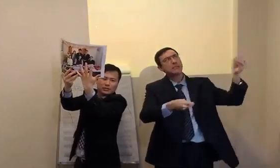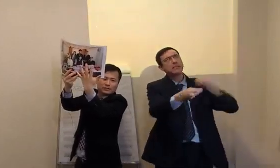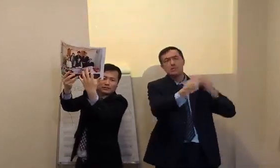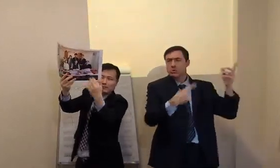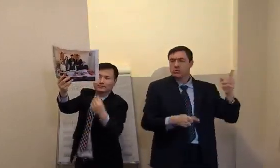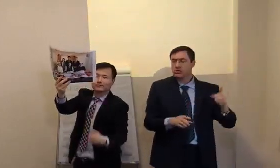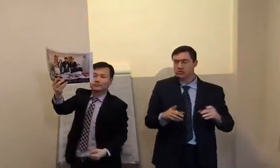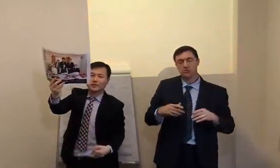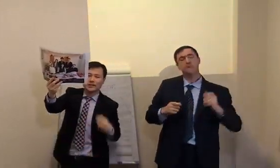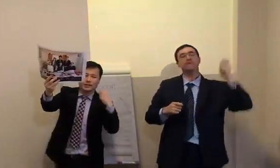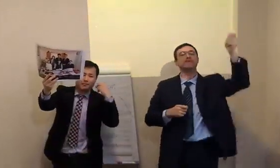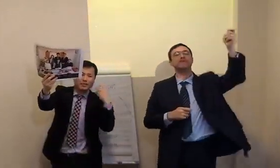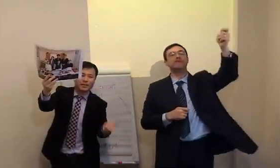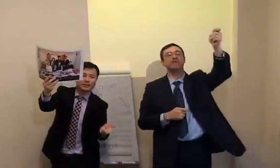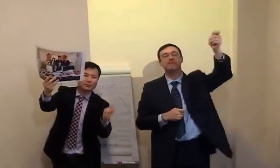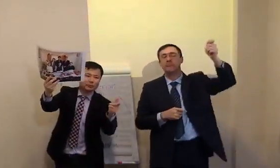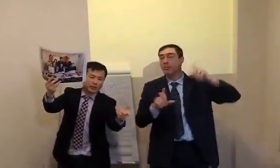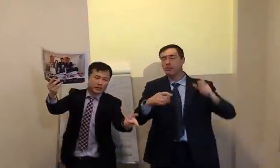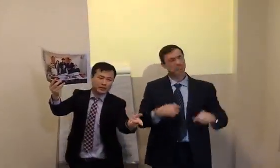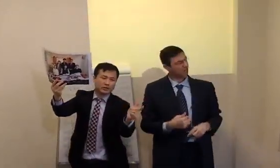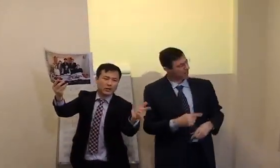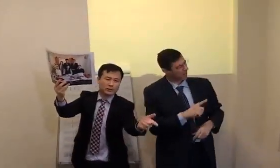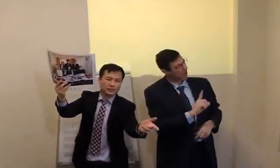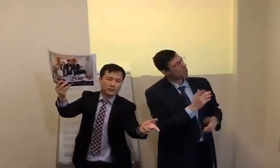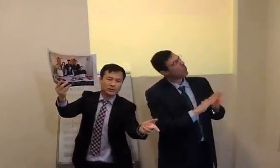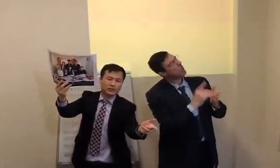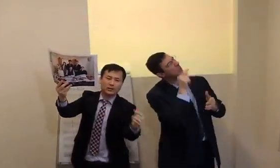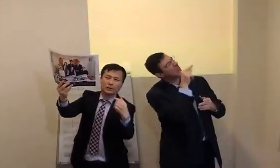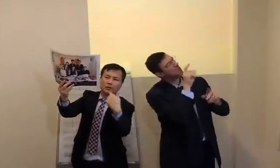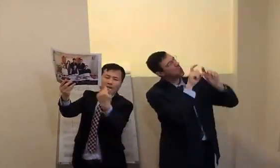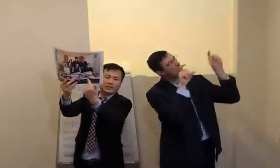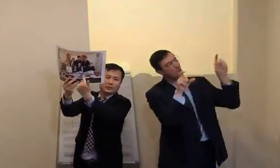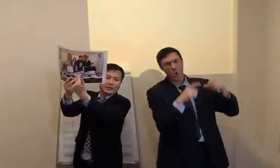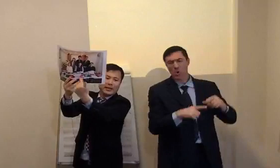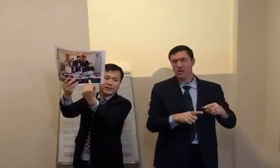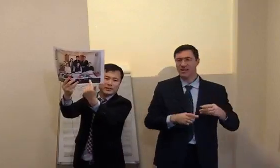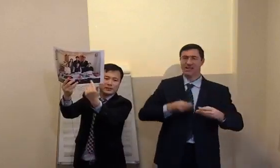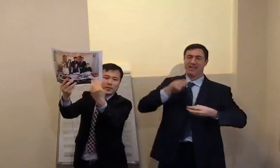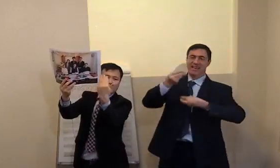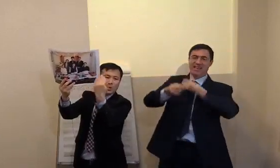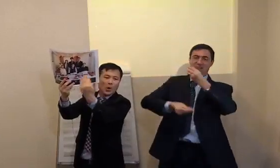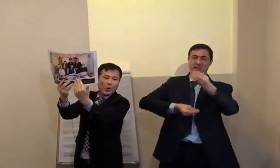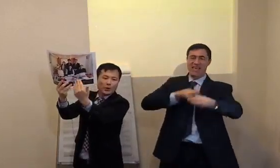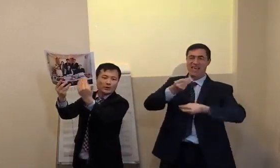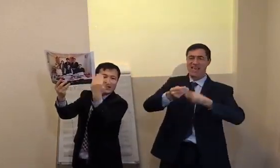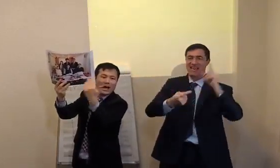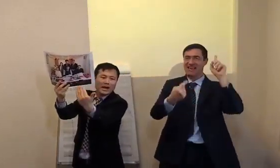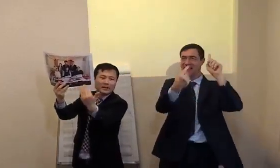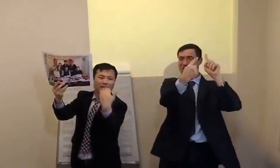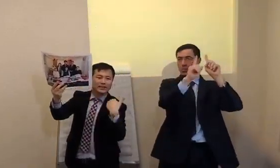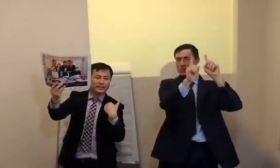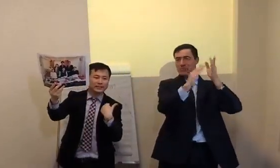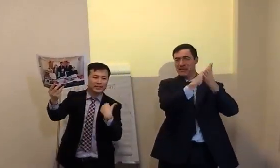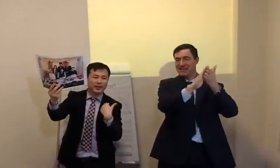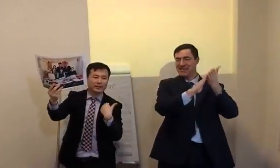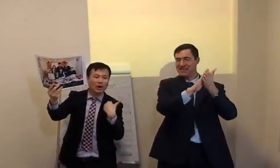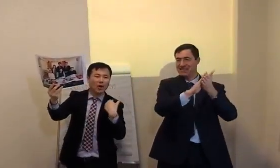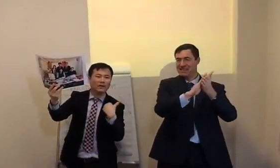Substitution. He began to preach the gospel with explanation. The Lord died instead of